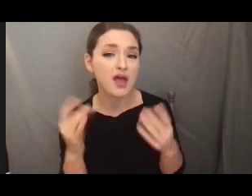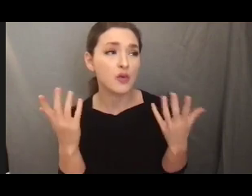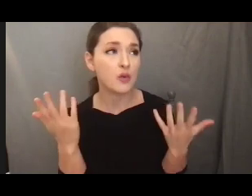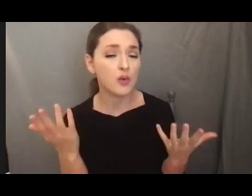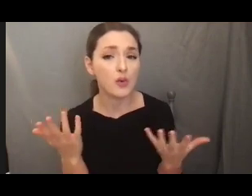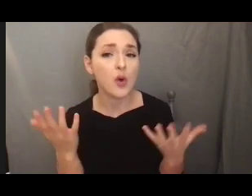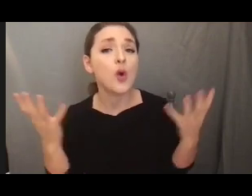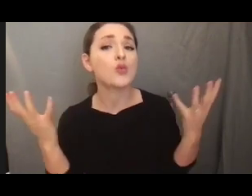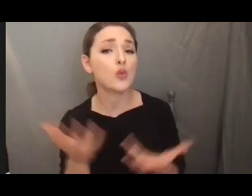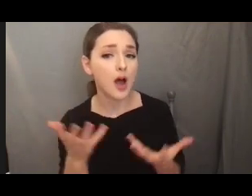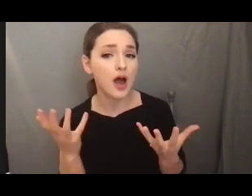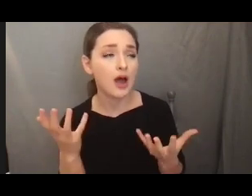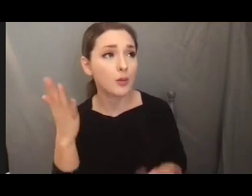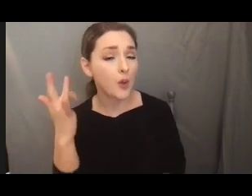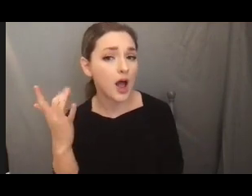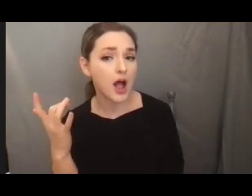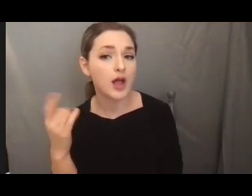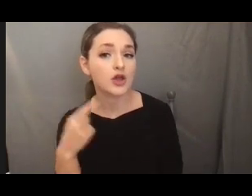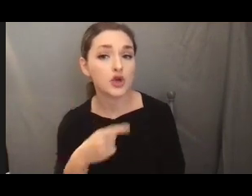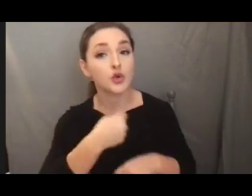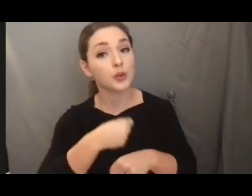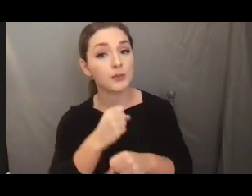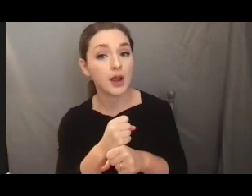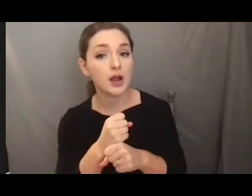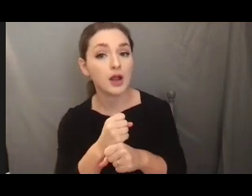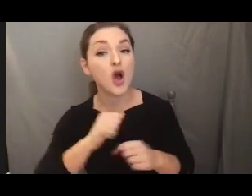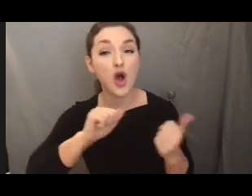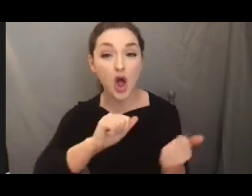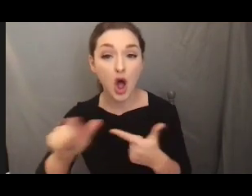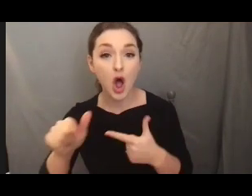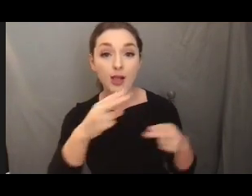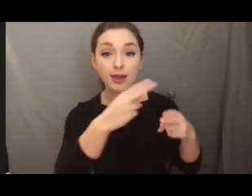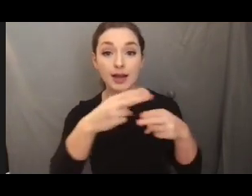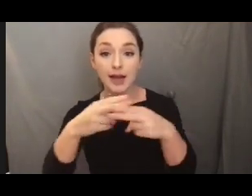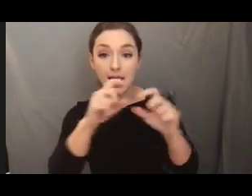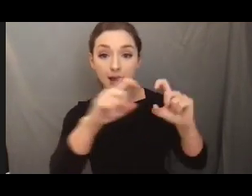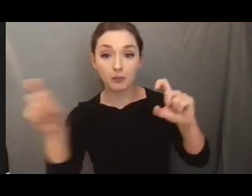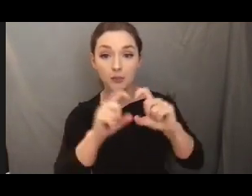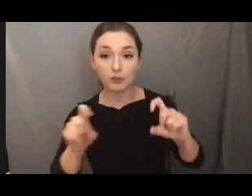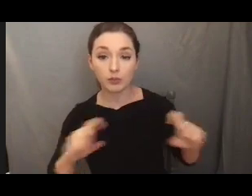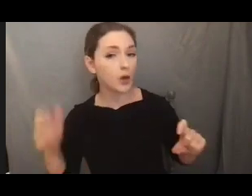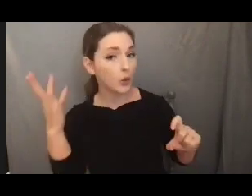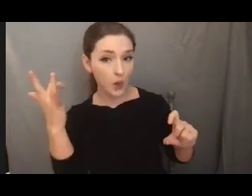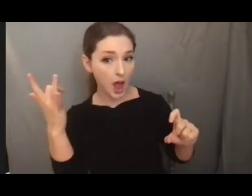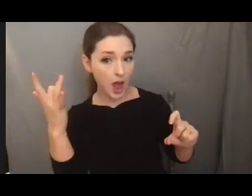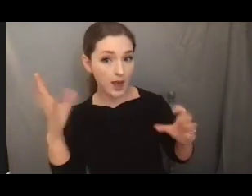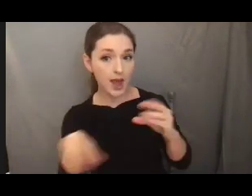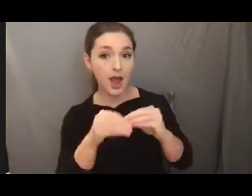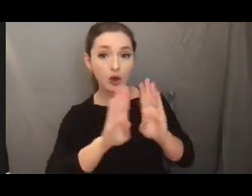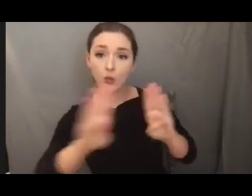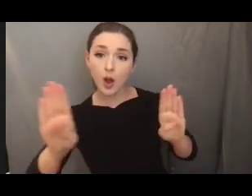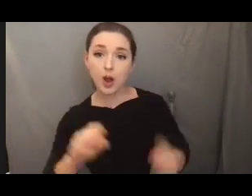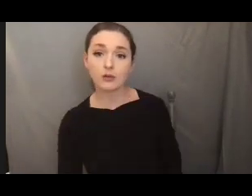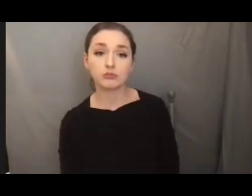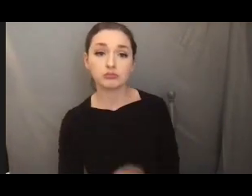make all the names on all walls? Well, it's really for them